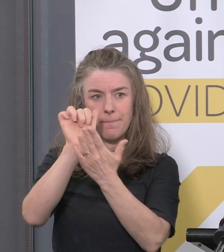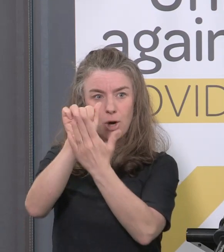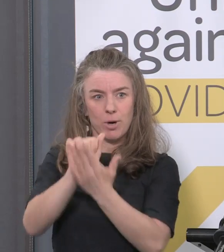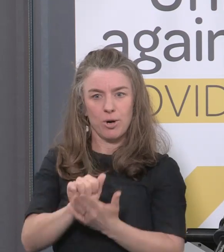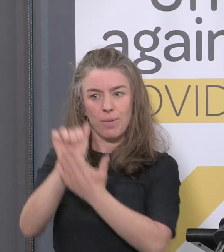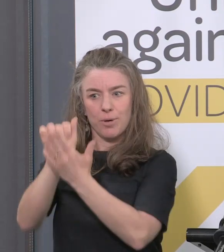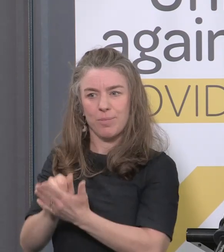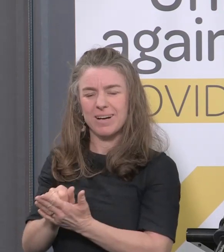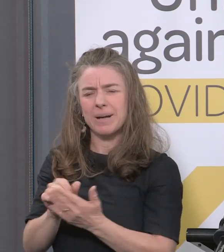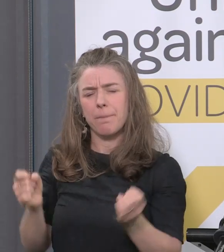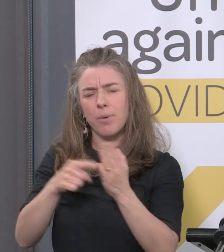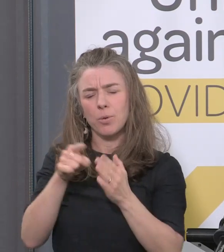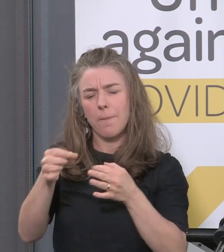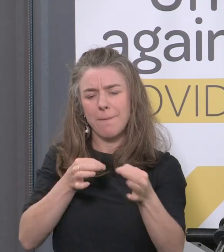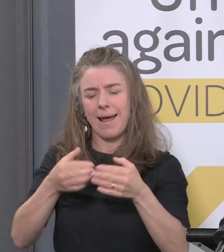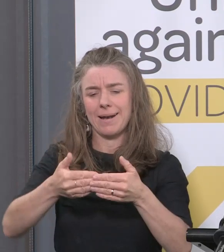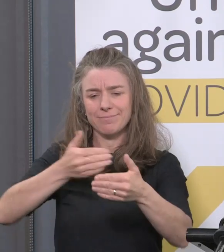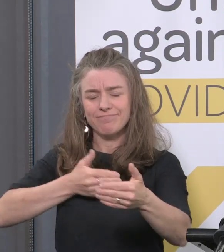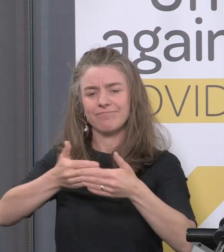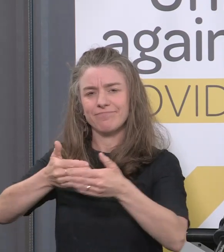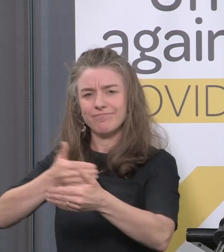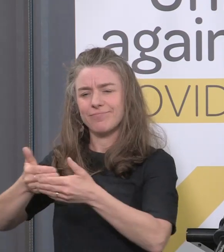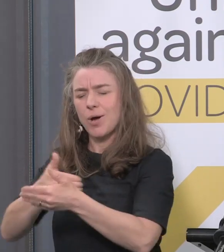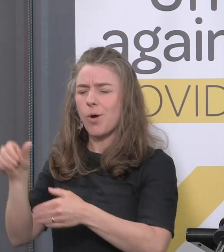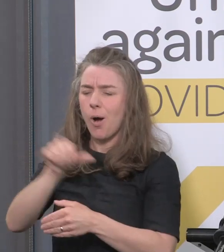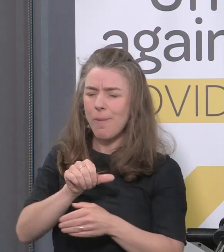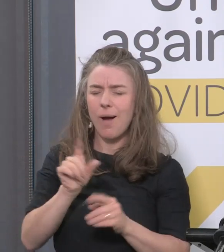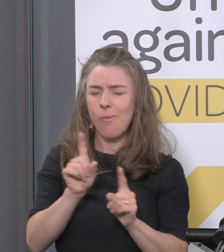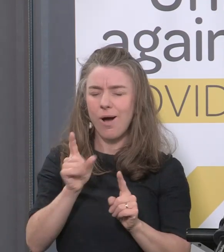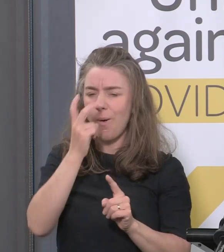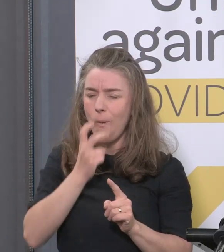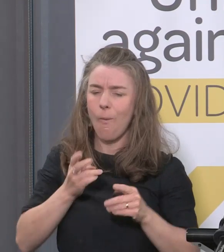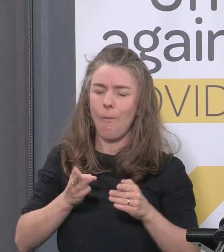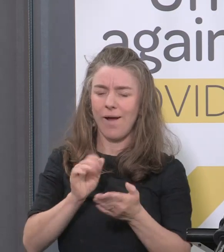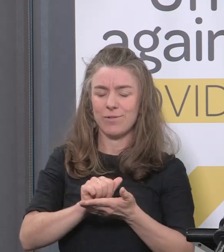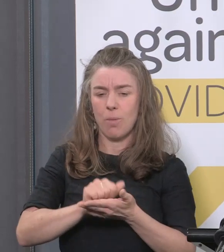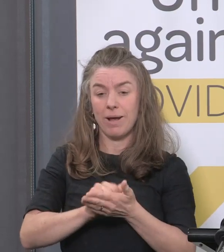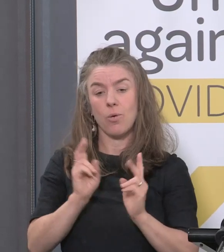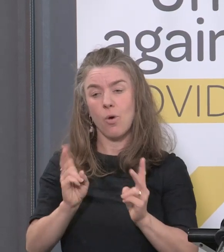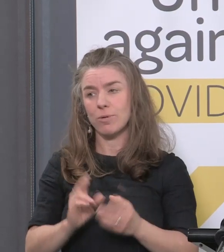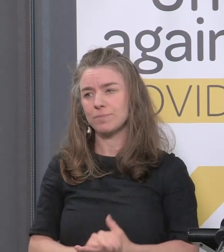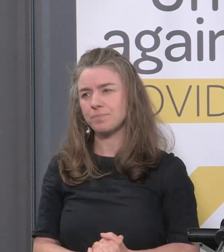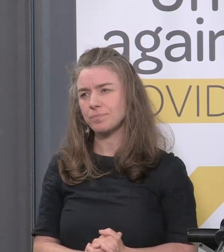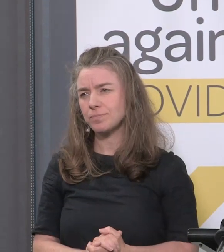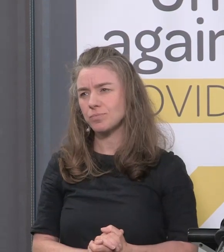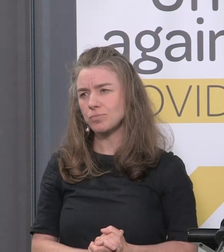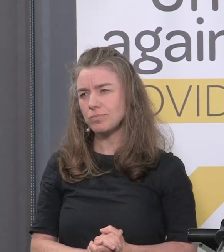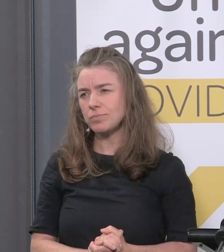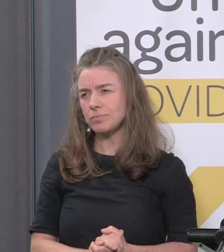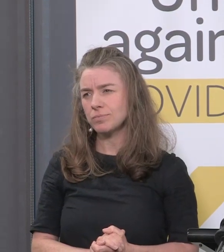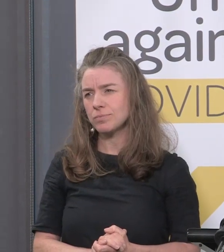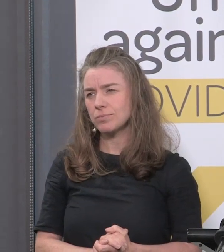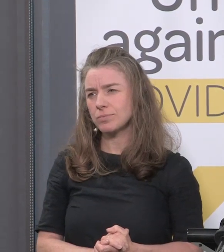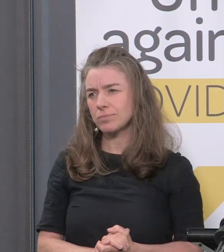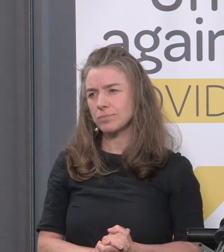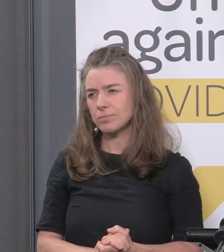plan ahead, and get back to that shop normal message. Steve, any chance, are you looking